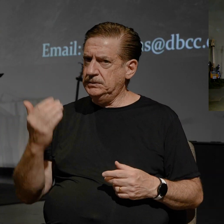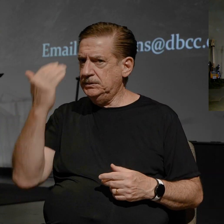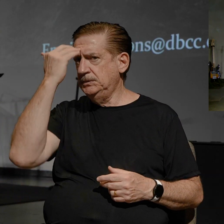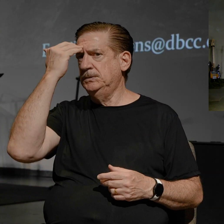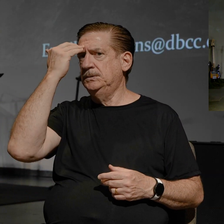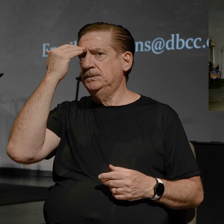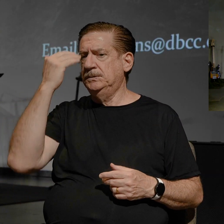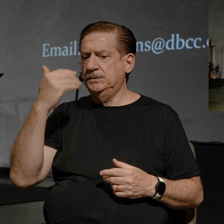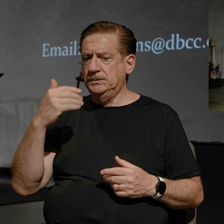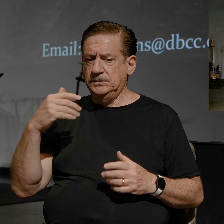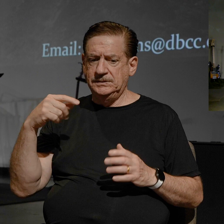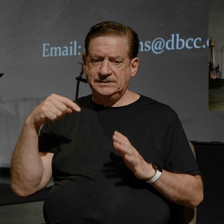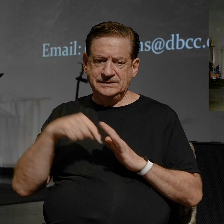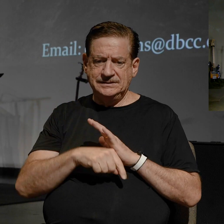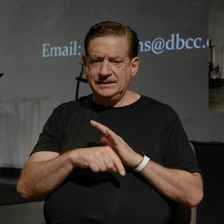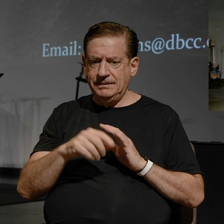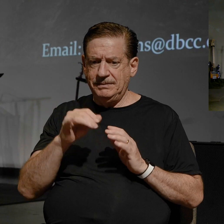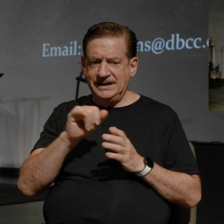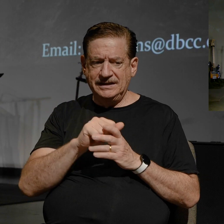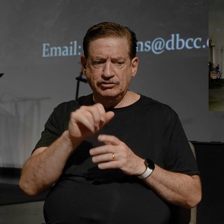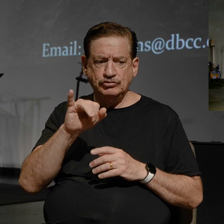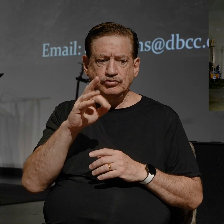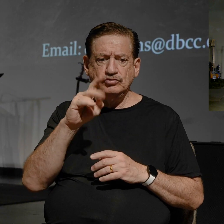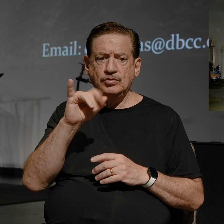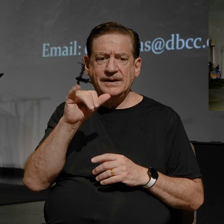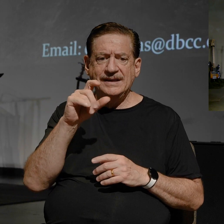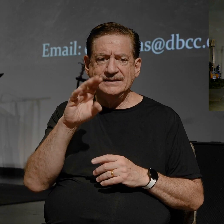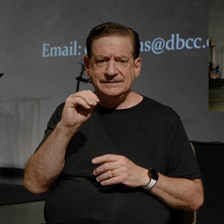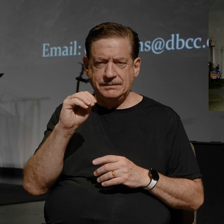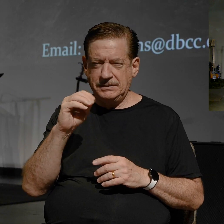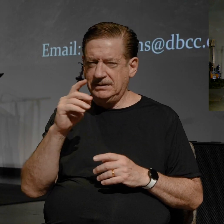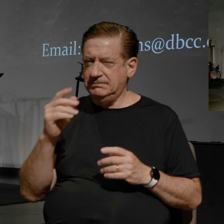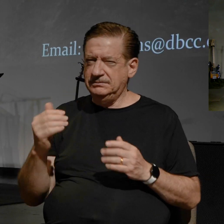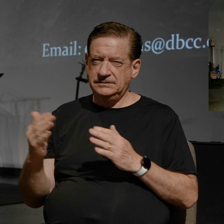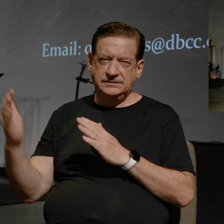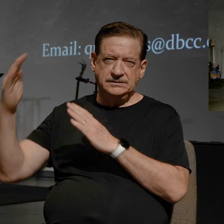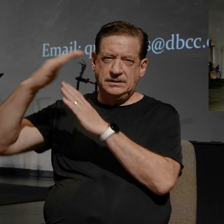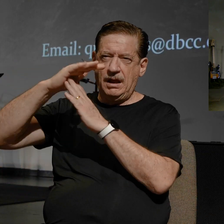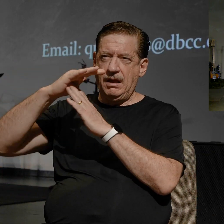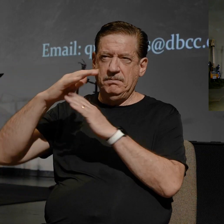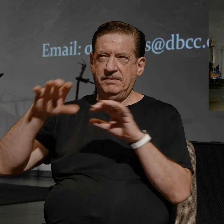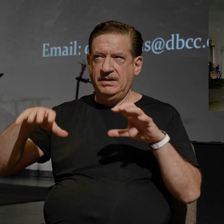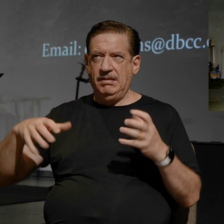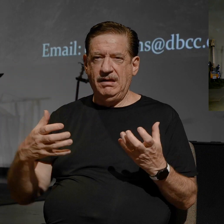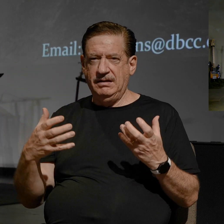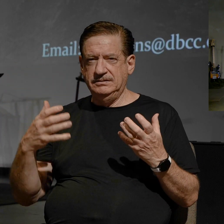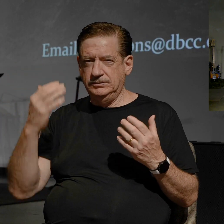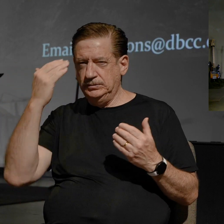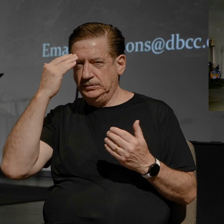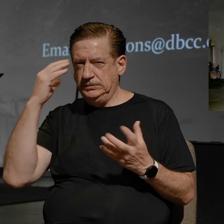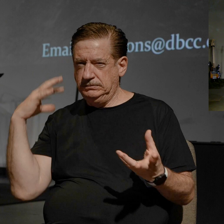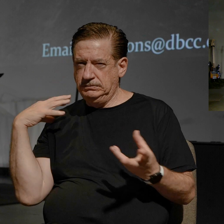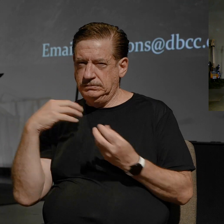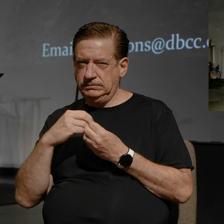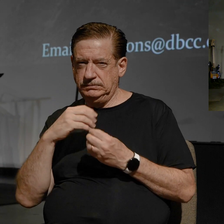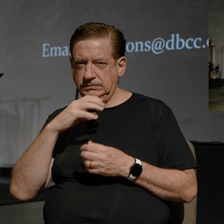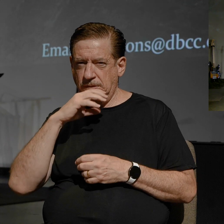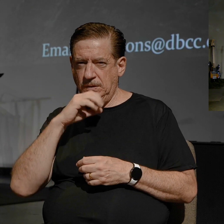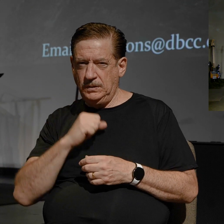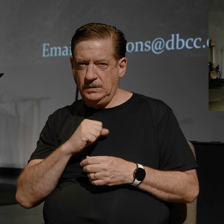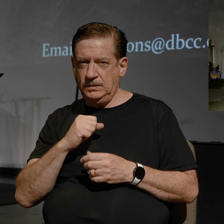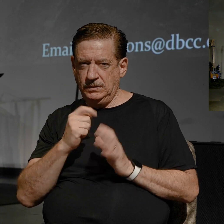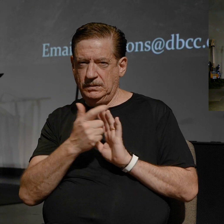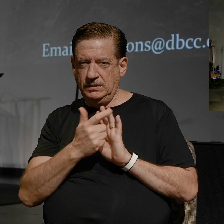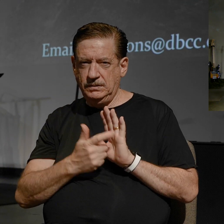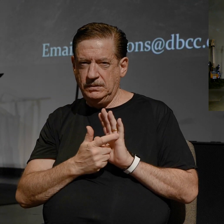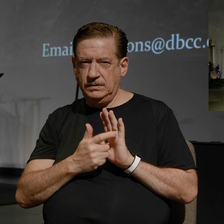himself the Pharisee of Pharisees, and that isn't bragging. He really was top of the class. And yet he has this amazing encounter